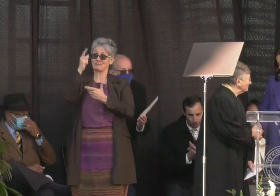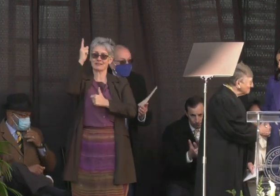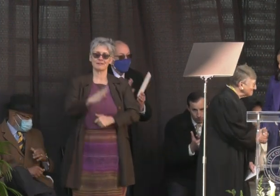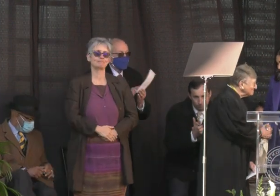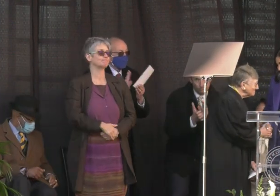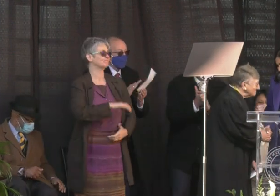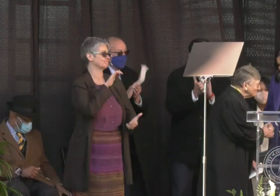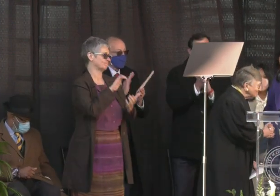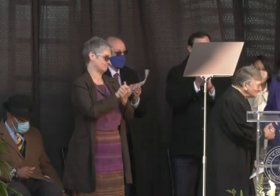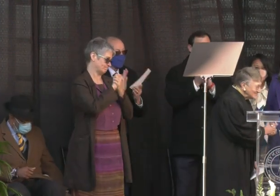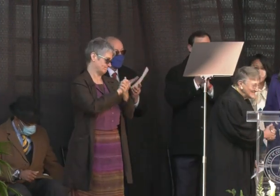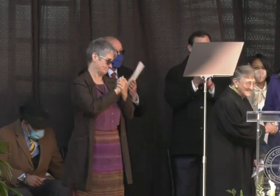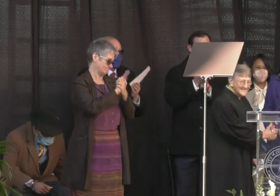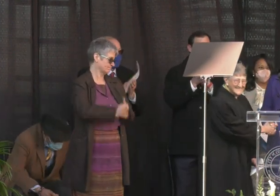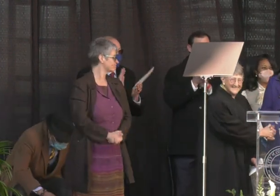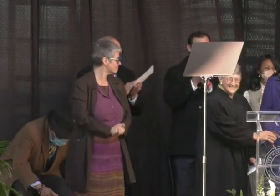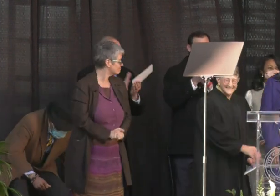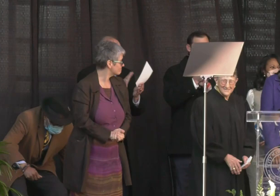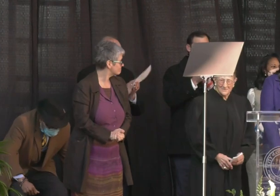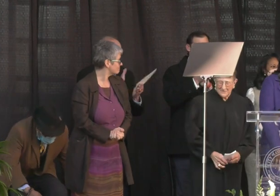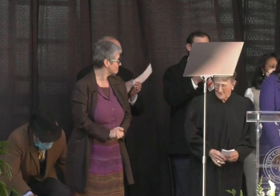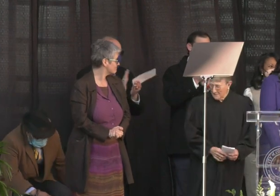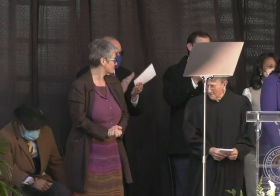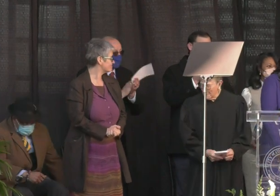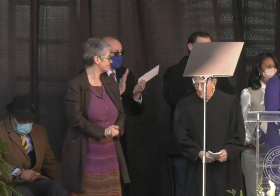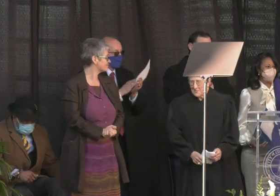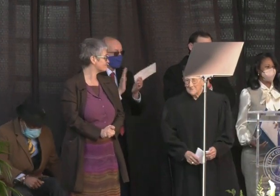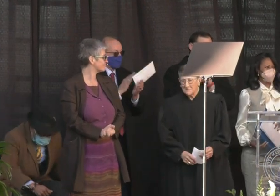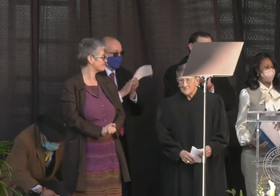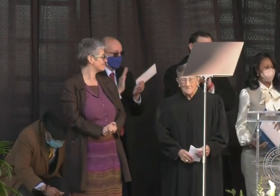Congratulations. Thank you.